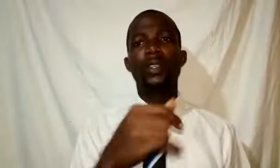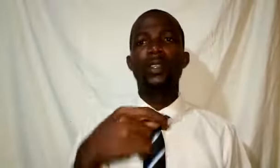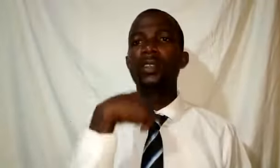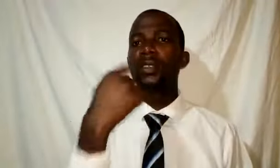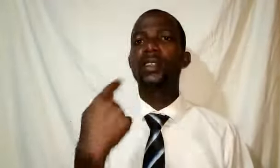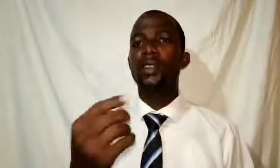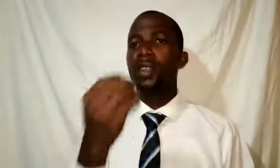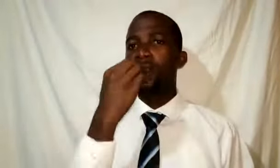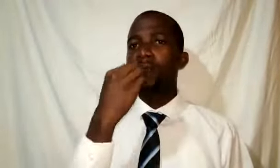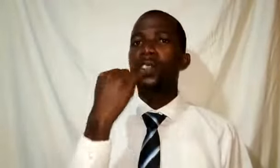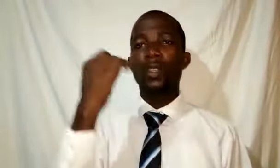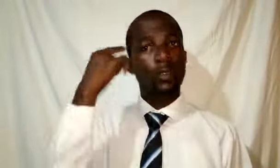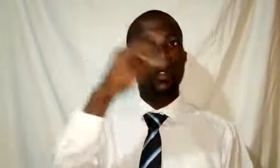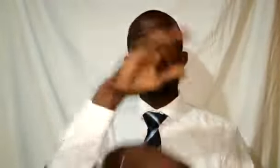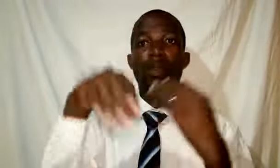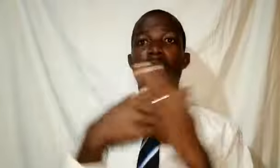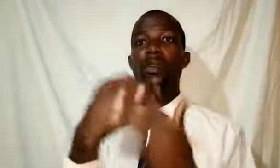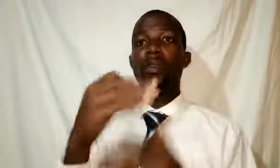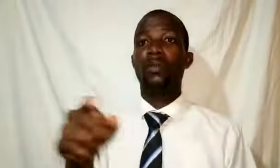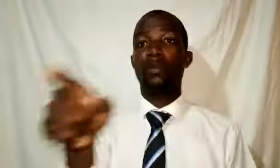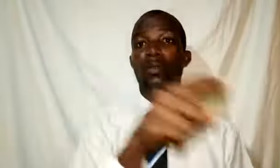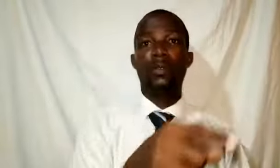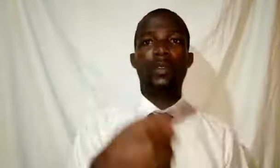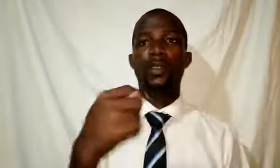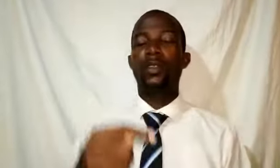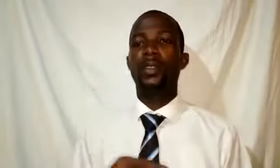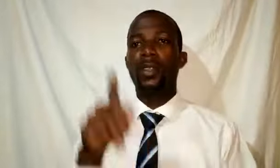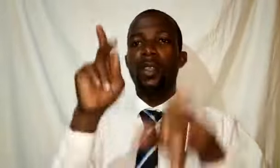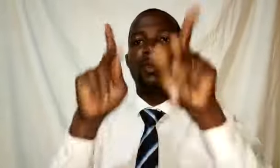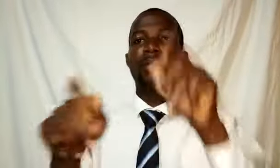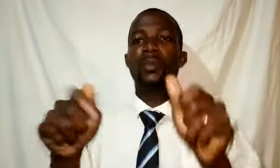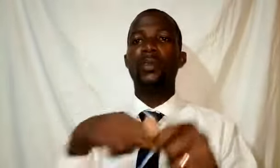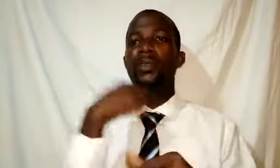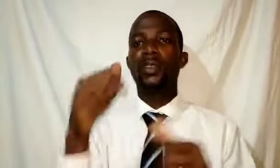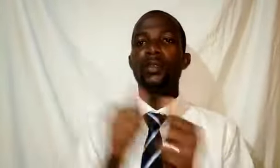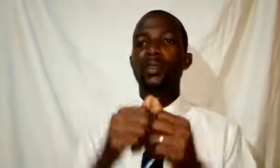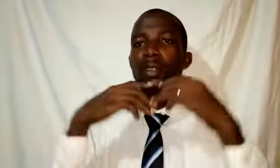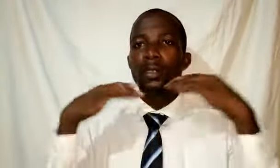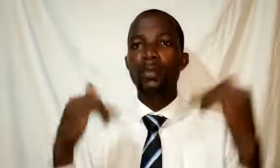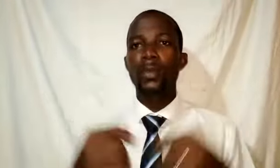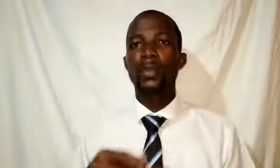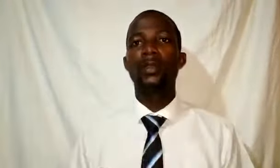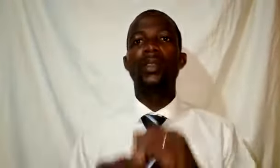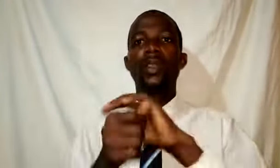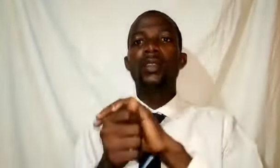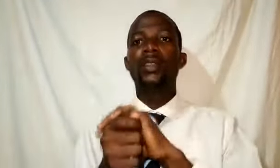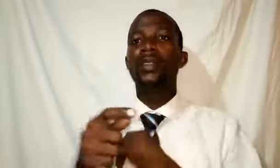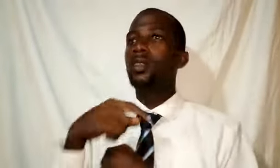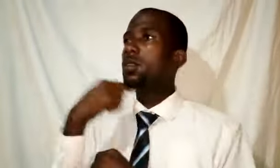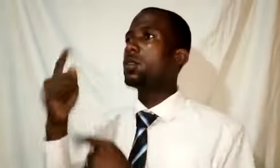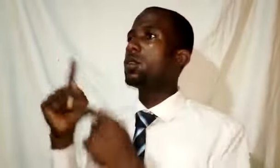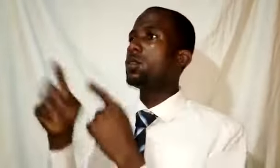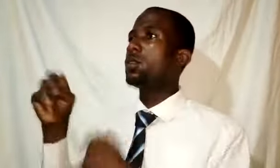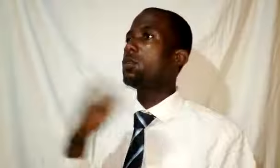of you, the host said with a smirk. Tortoise turned to the birds and